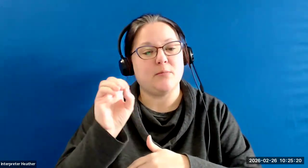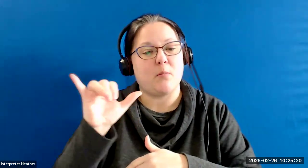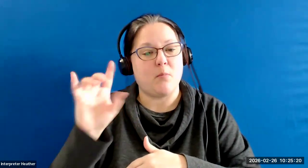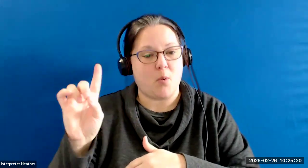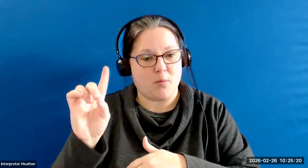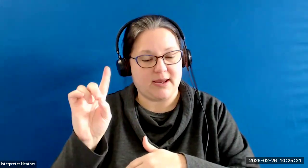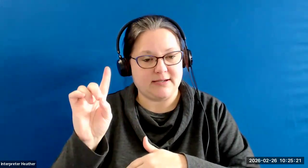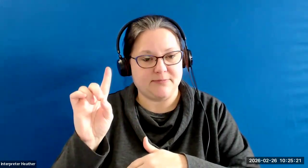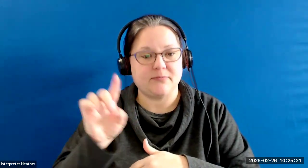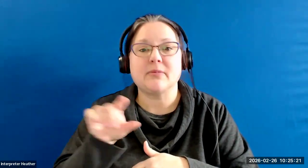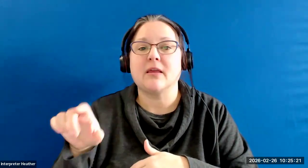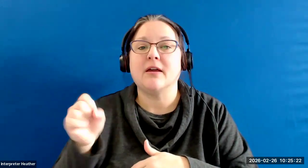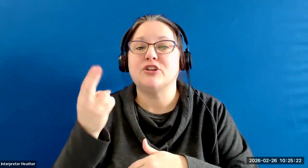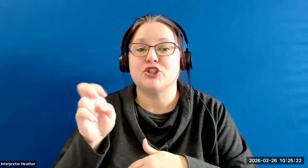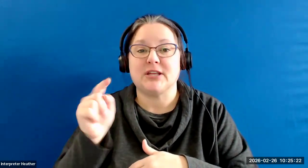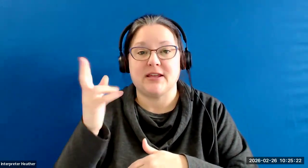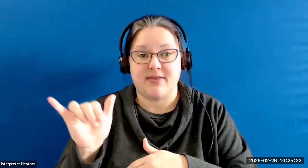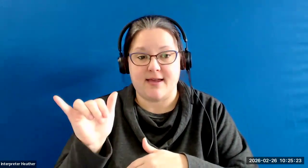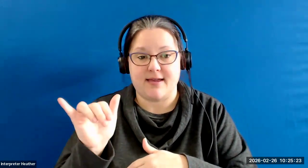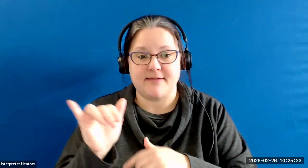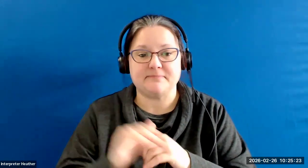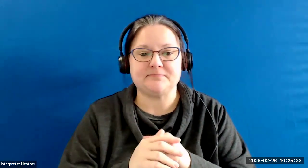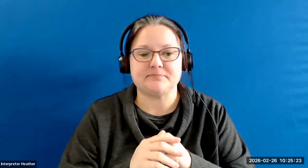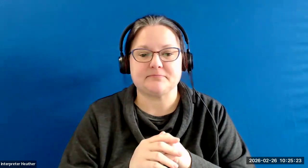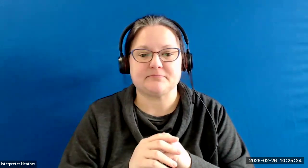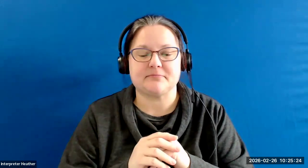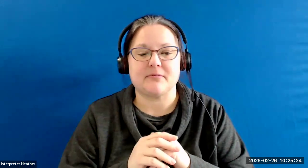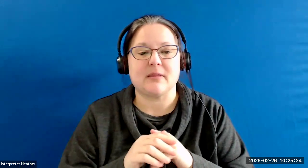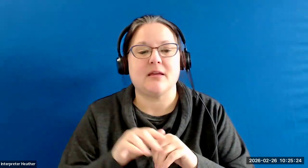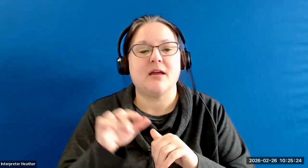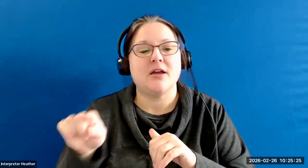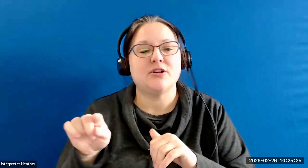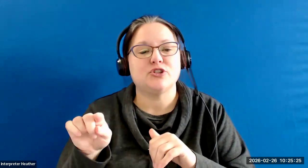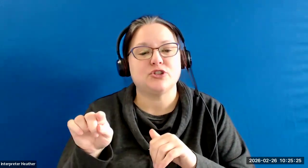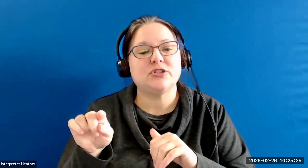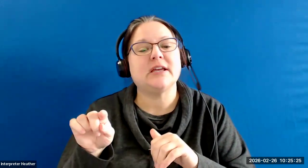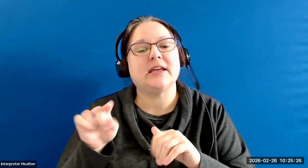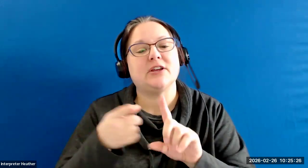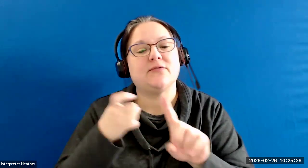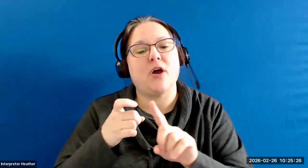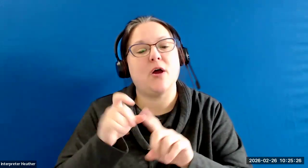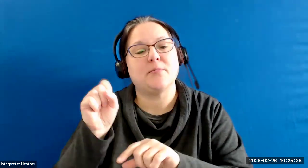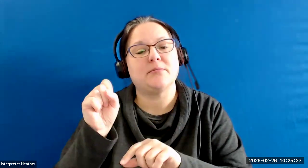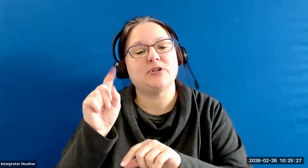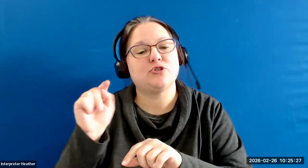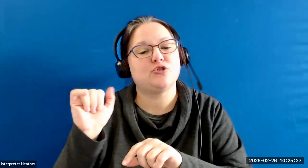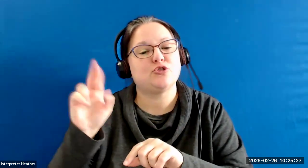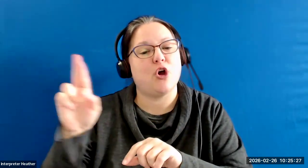Ronnie, who uses she and they pronouns, is a seminarian at Star King School for the